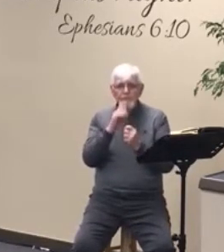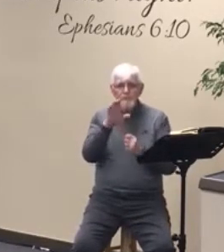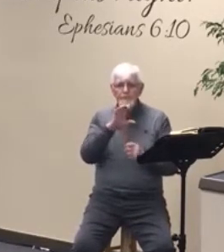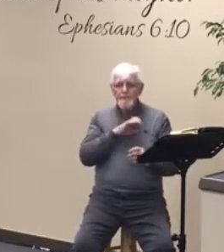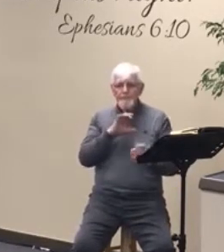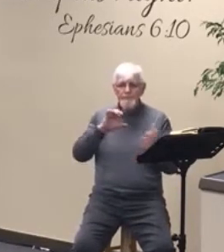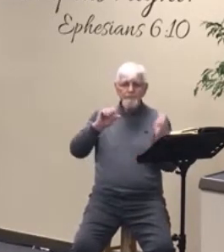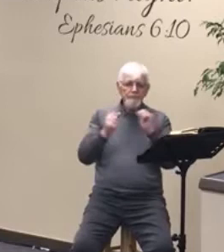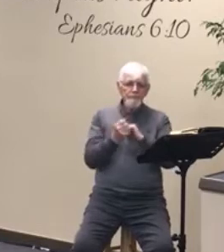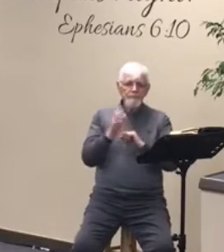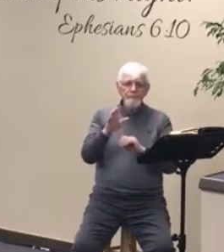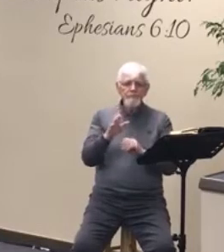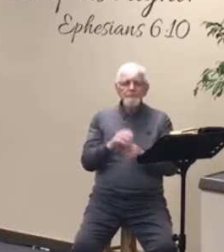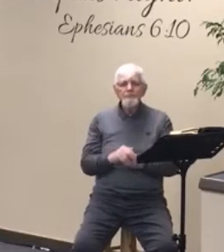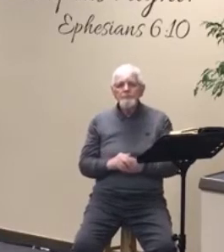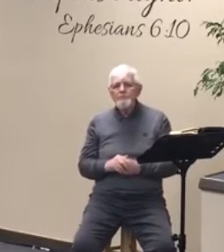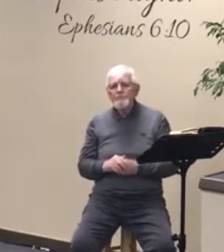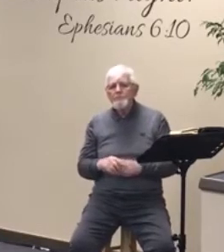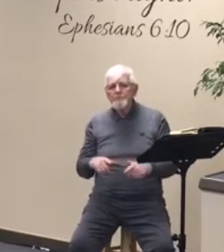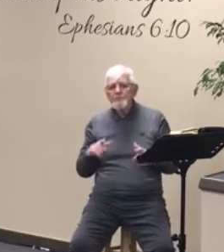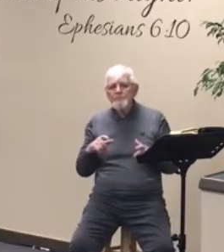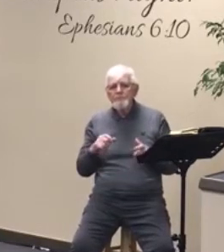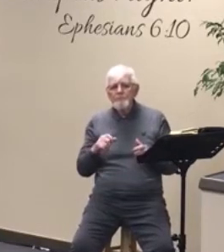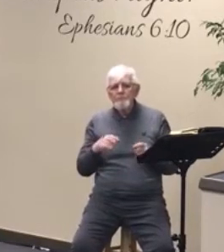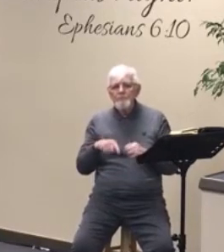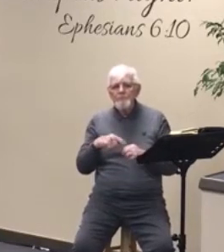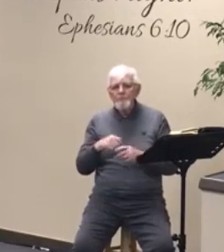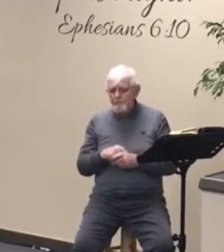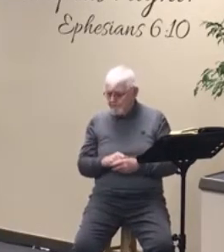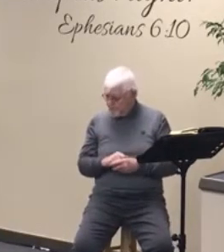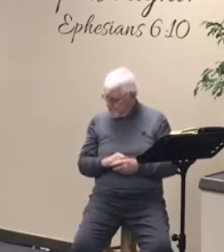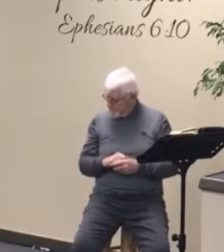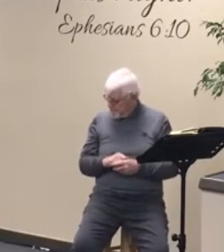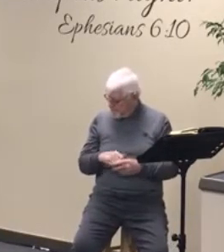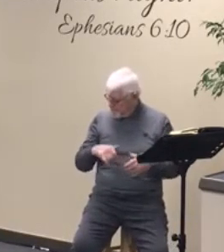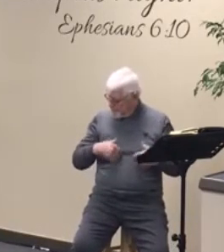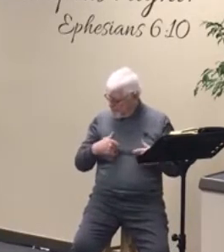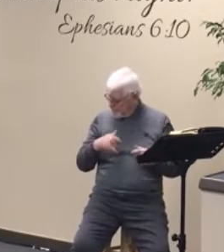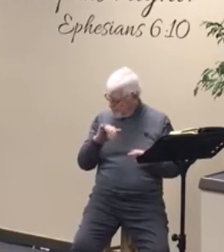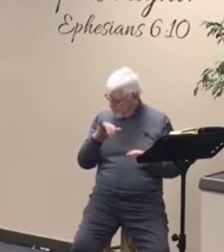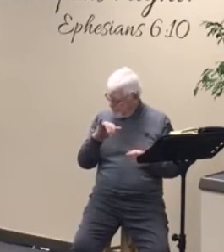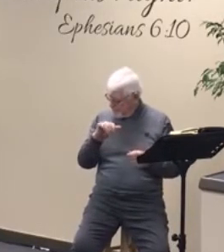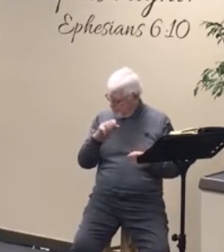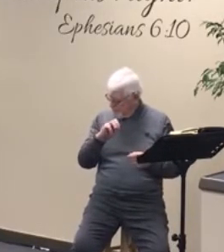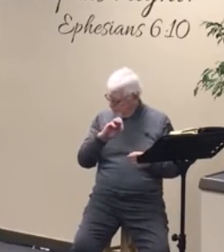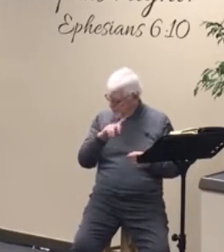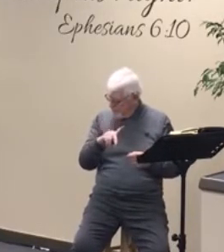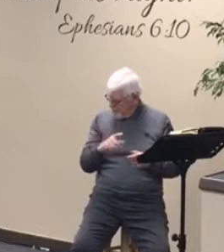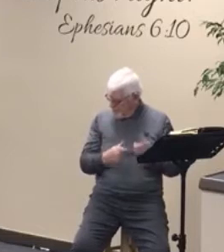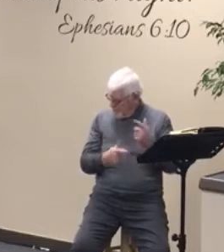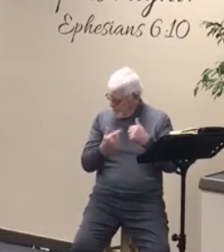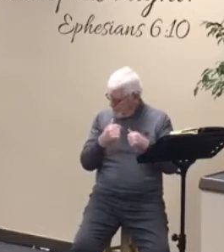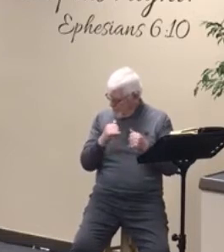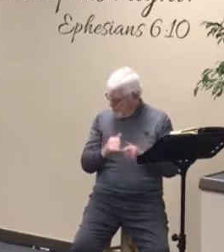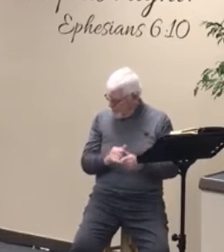around. And youth camp is coming up, and it's